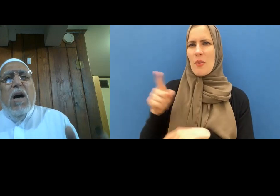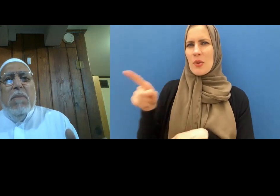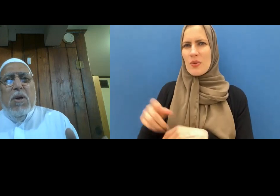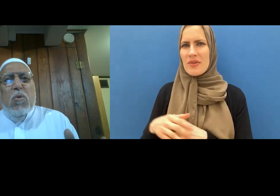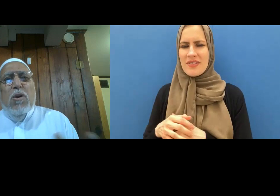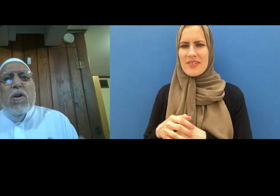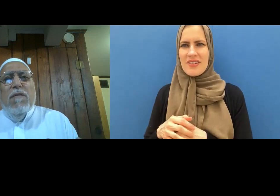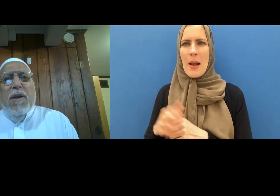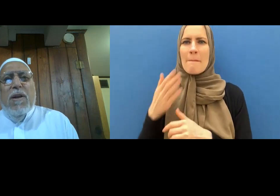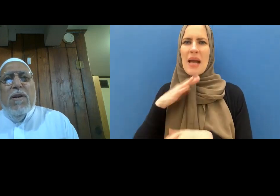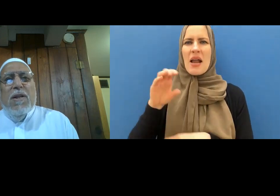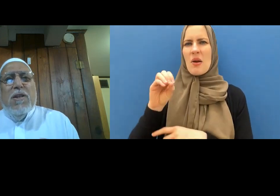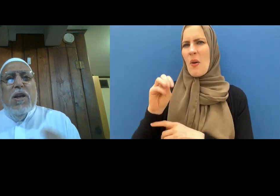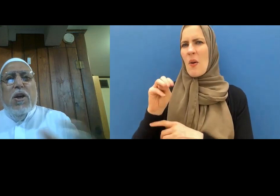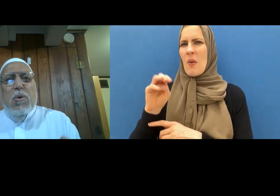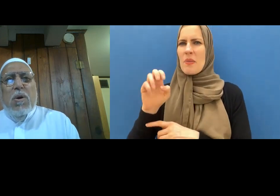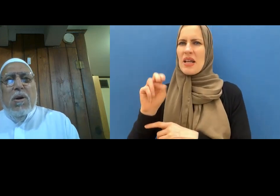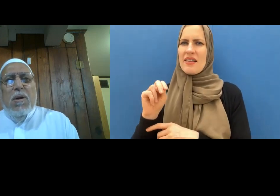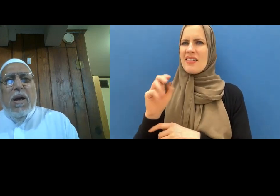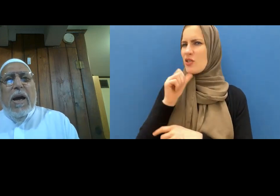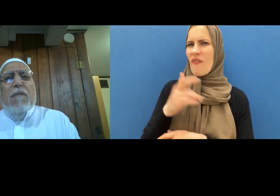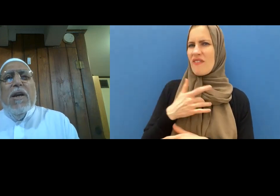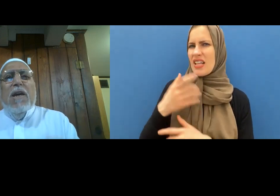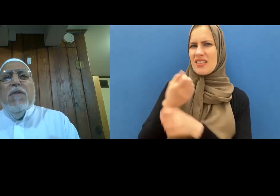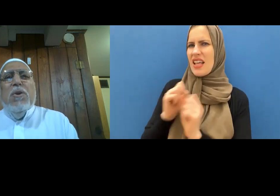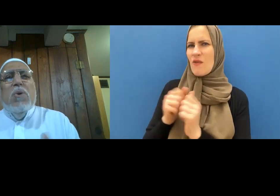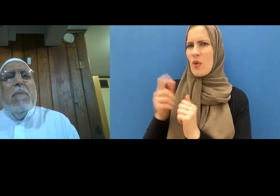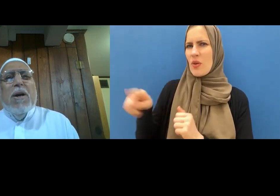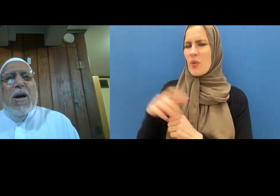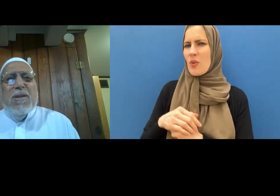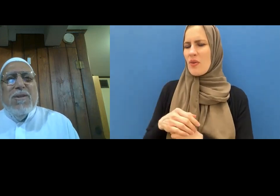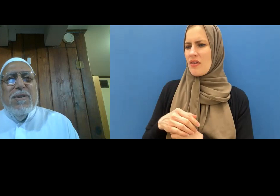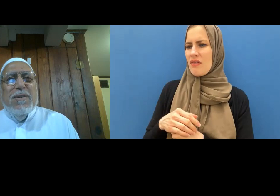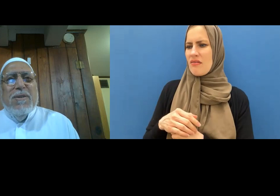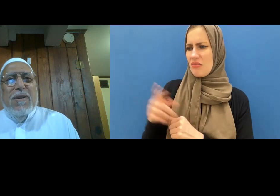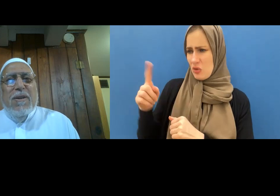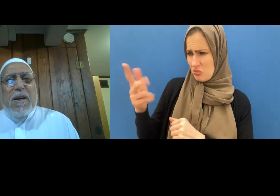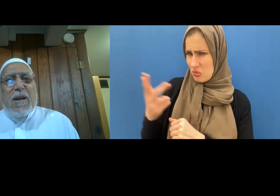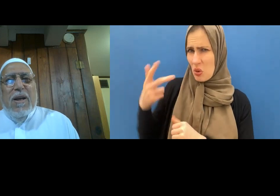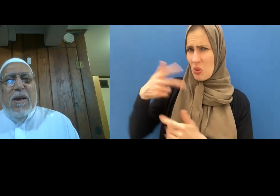Bad omen. We don't feel secure having even you among us.